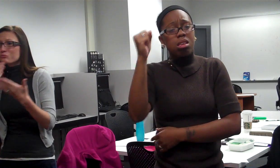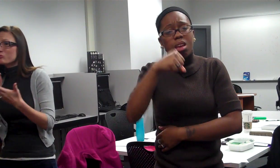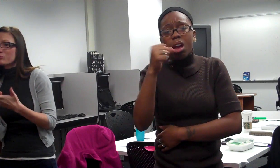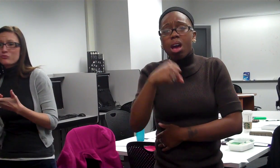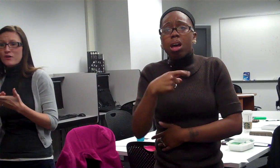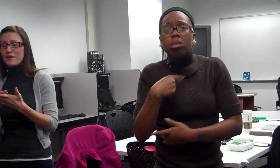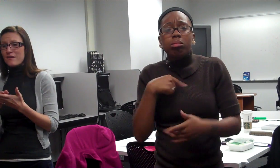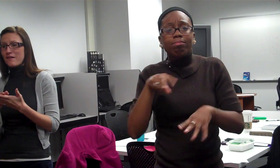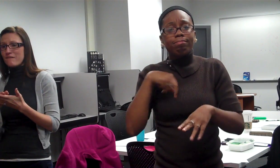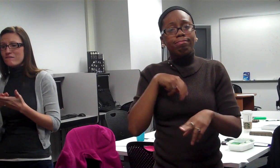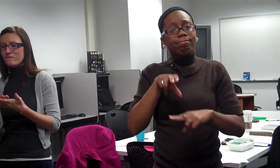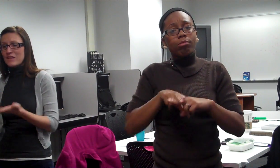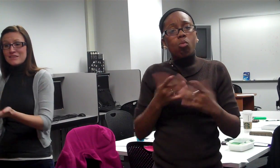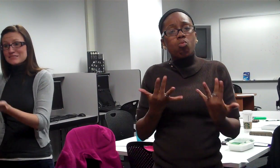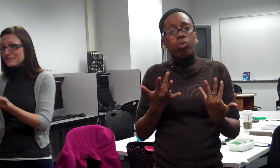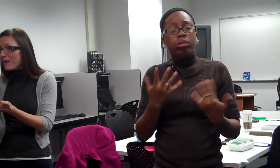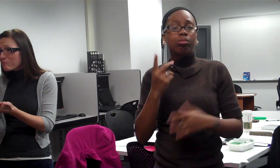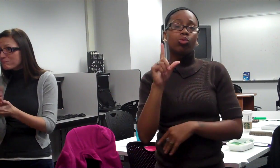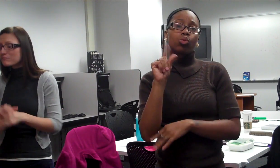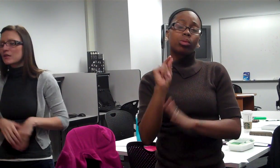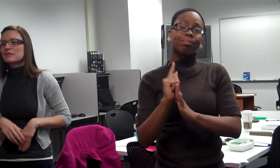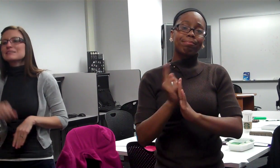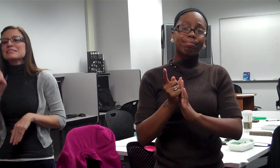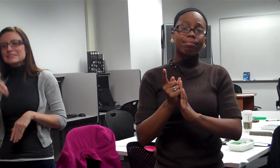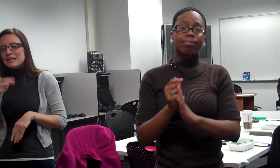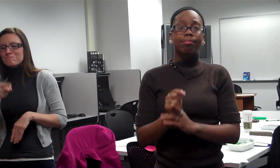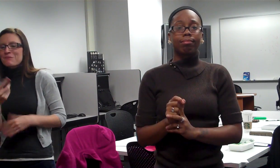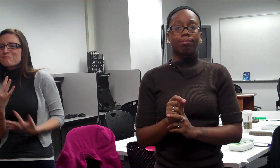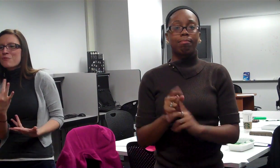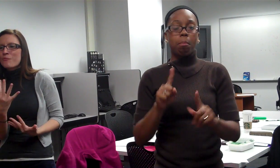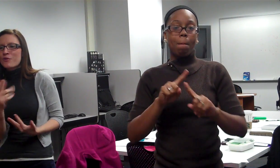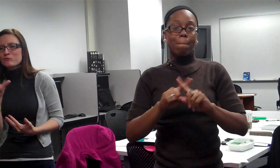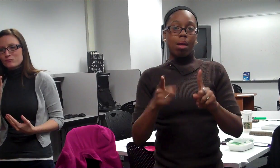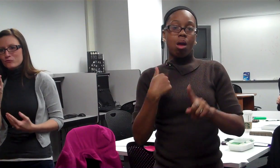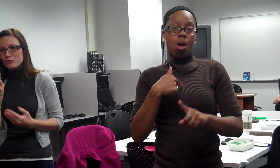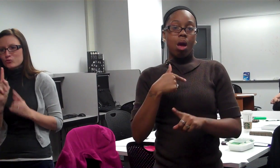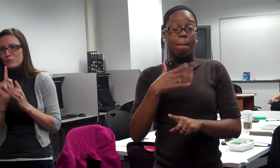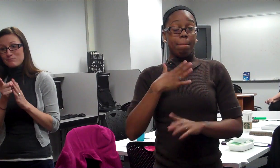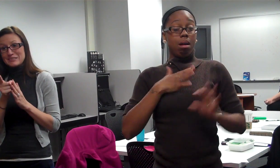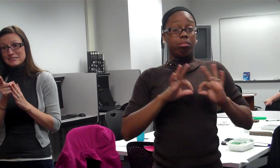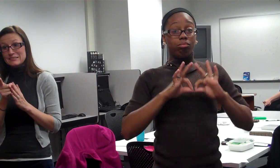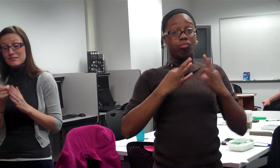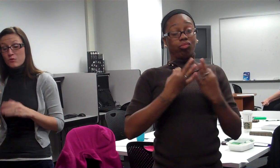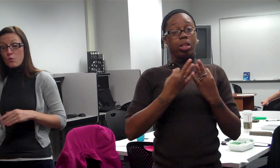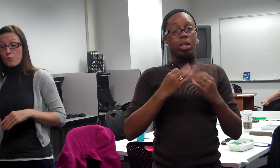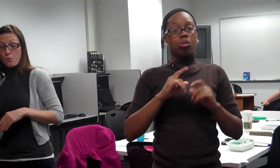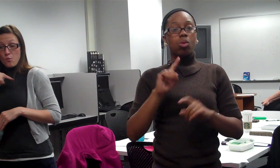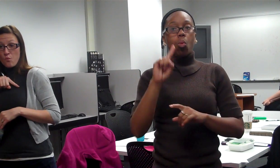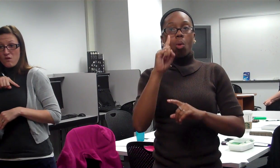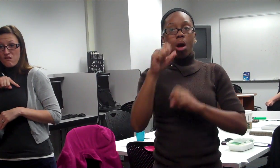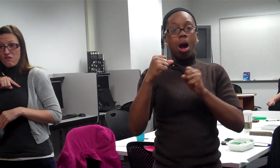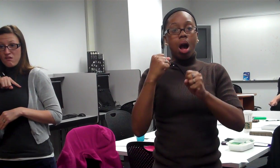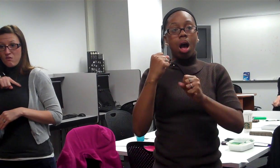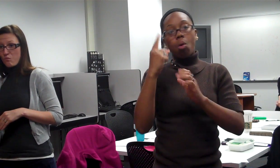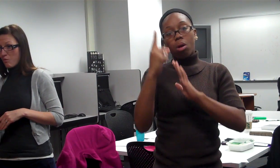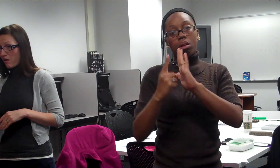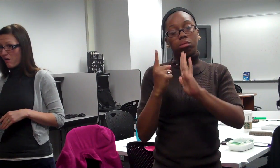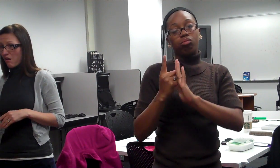about 20 minutes. Well, we were still an hour away from the rest stop. So they had to wait roughly